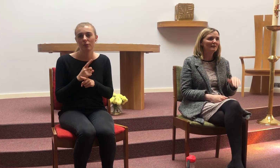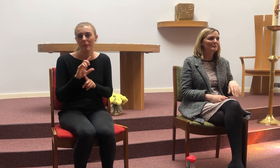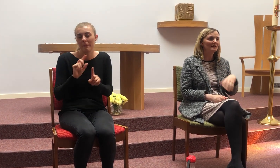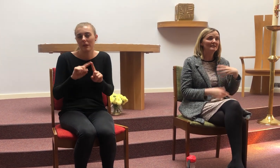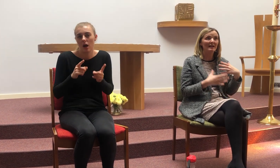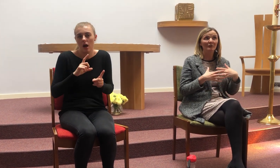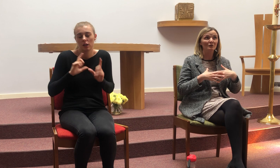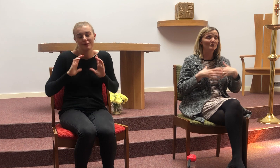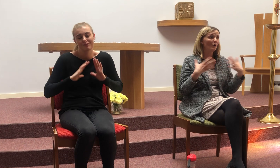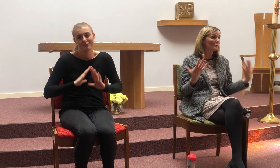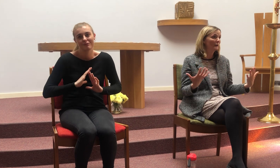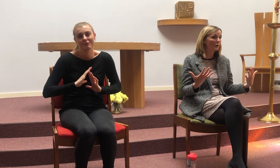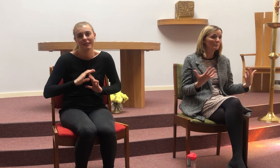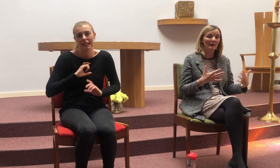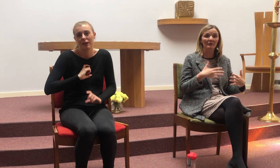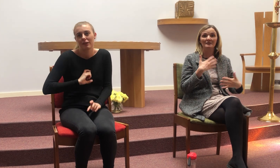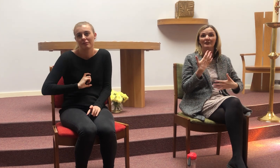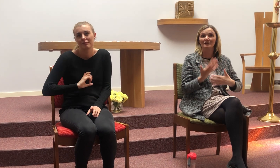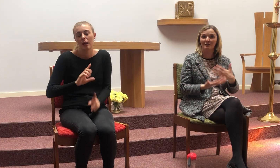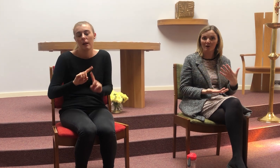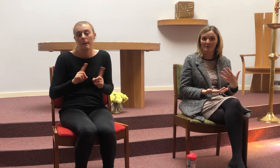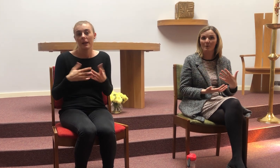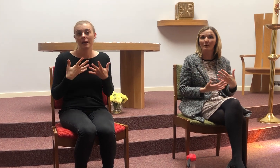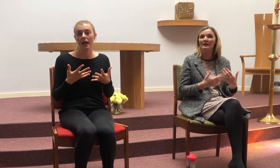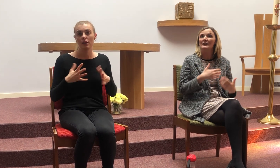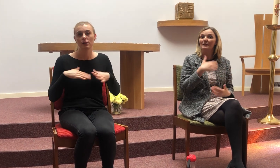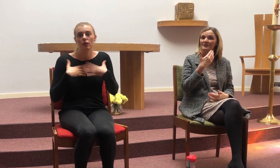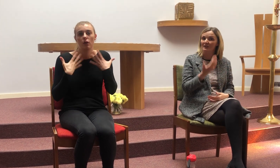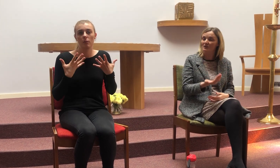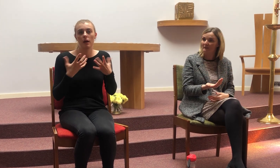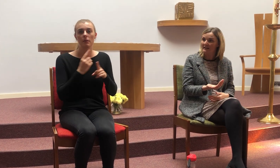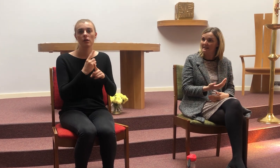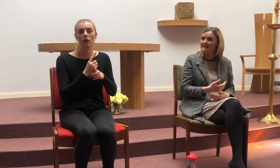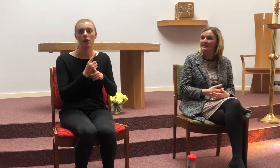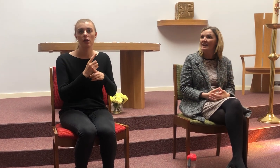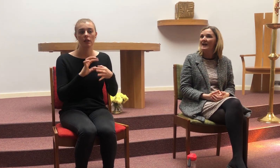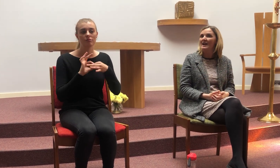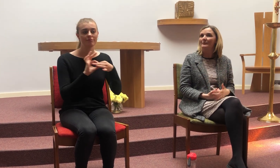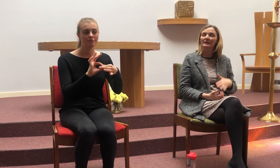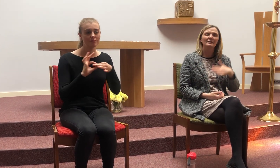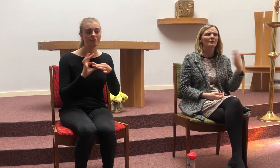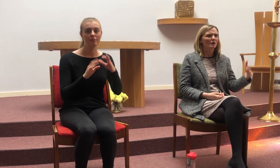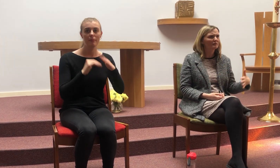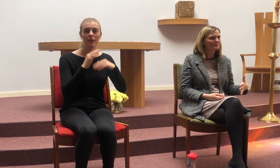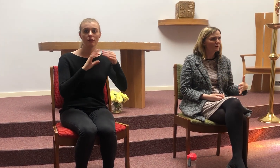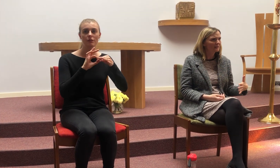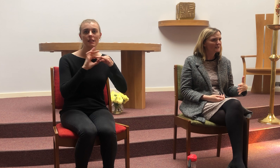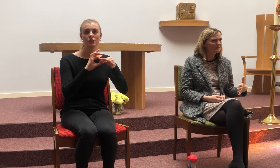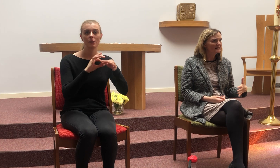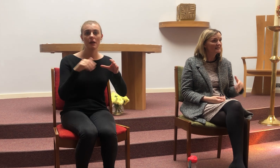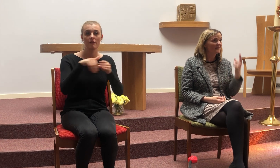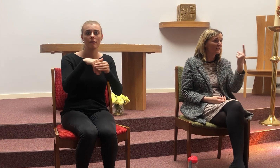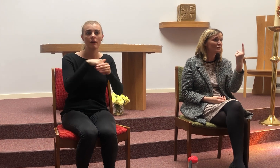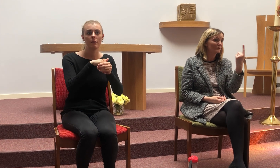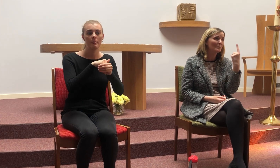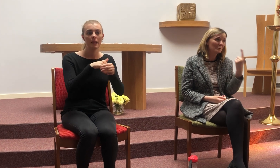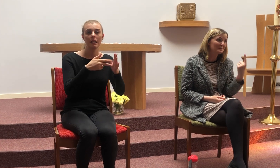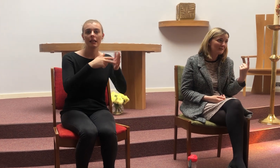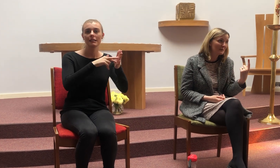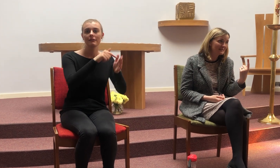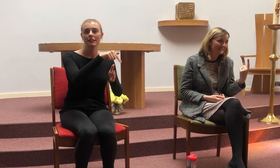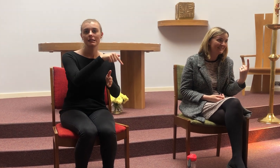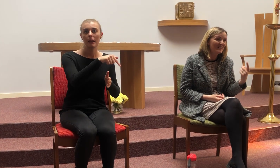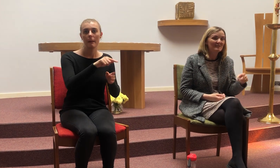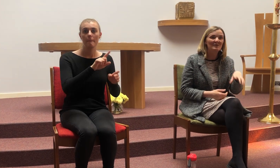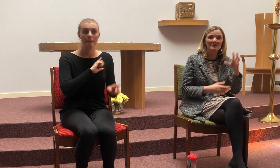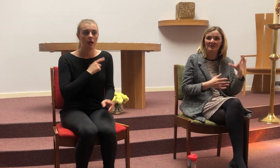have this deaf person and they're just opening up and they're starting to talk more, they're starting to relate. they're getting involved in more activities, and that's just from one